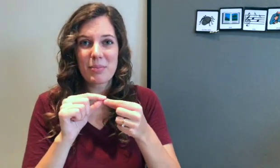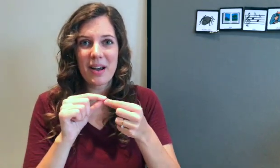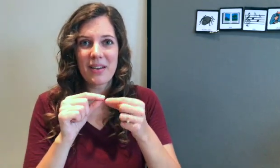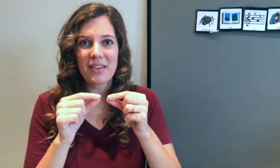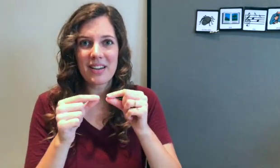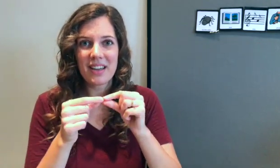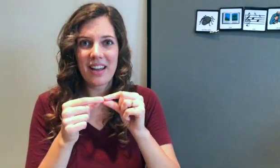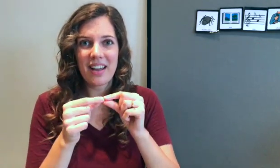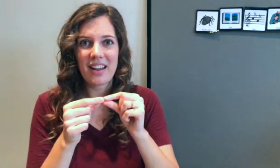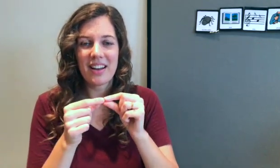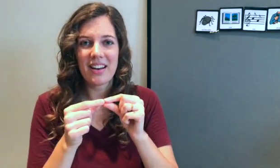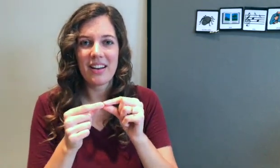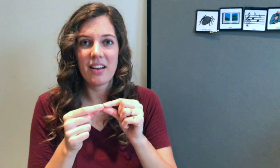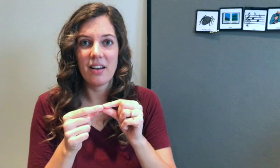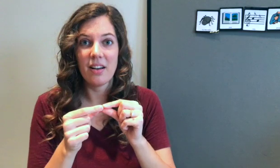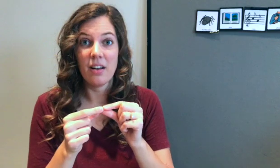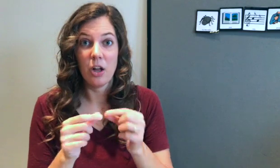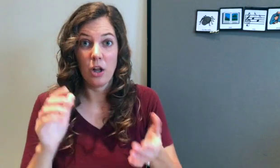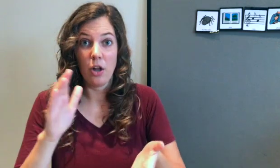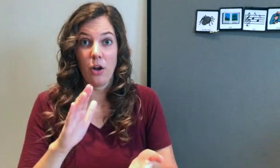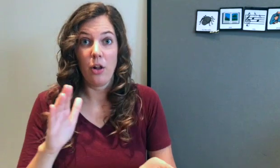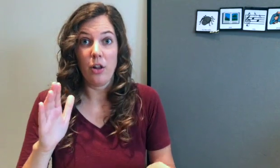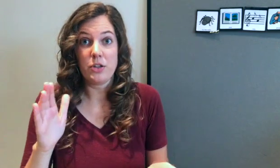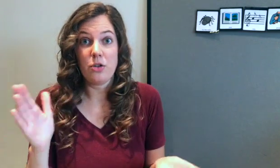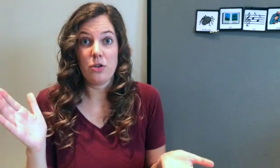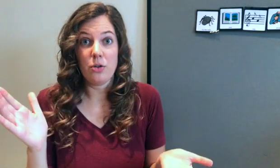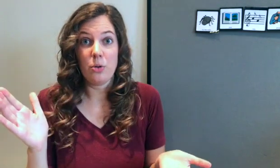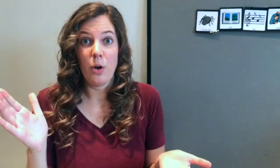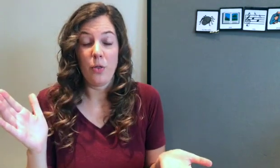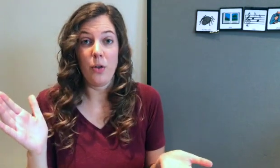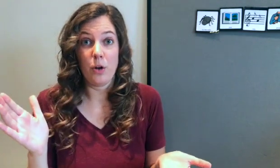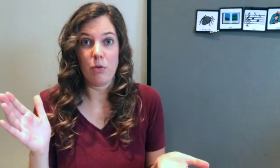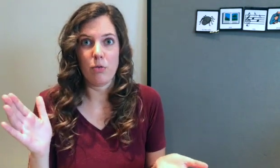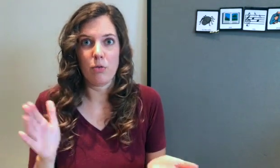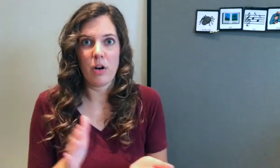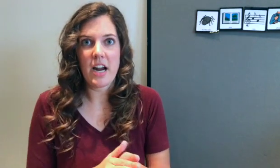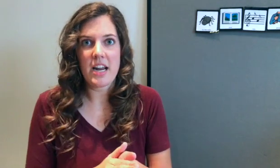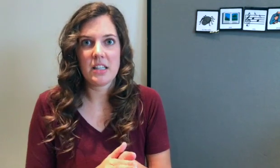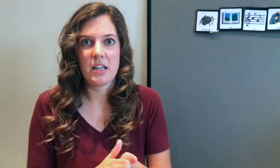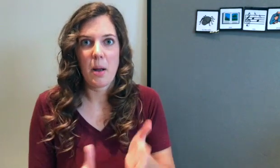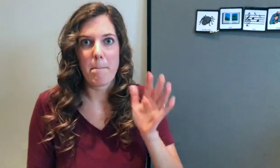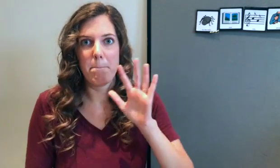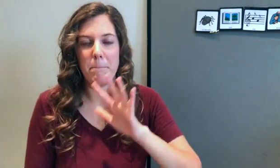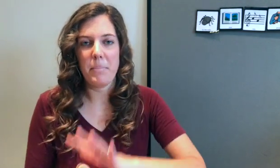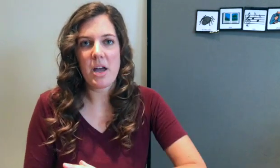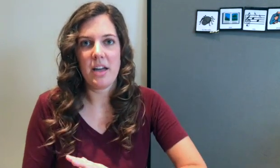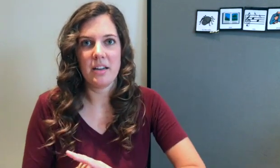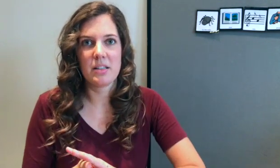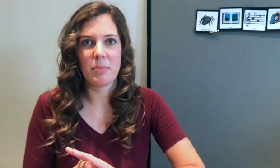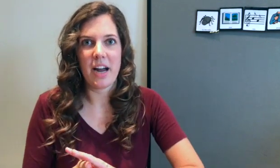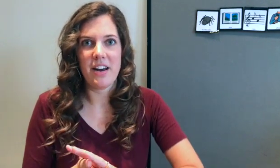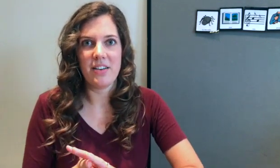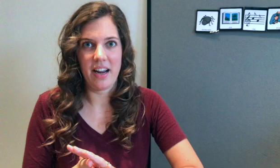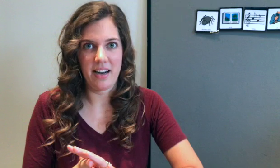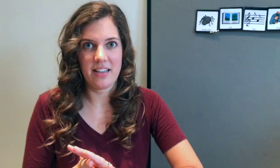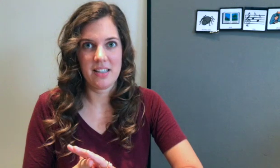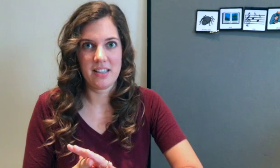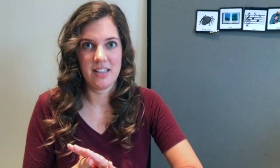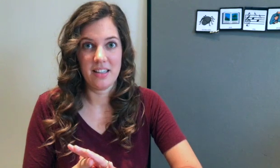spout again. Let's do the great big spider next. Can